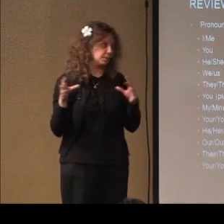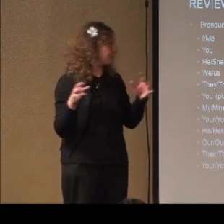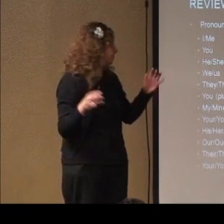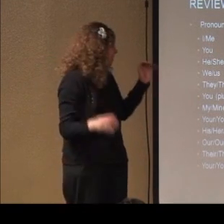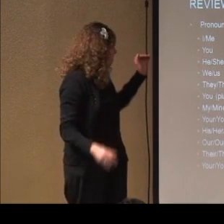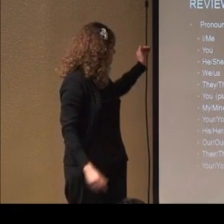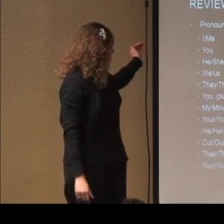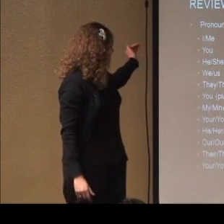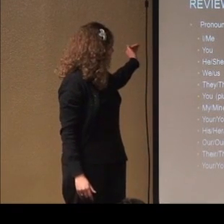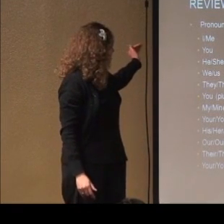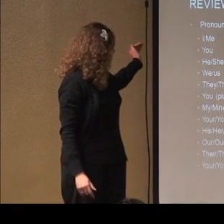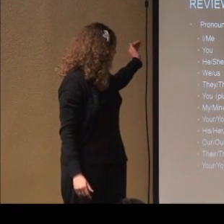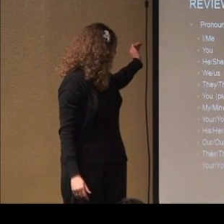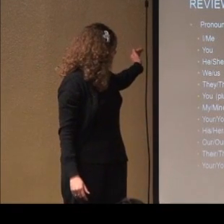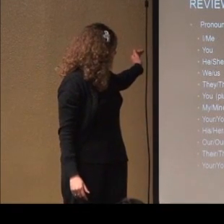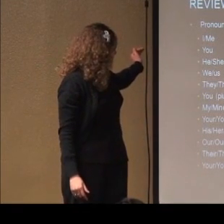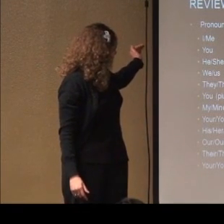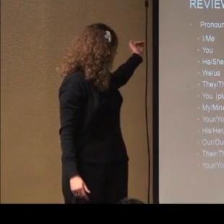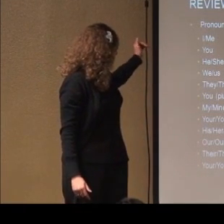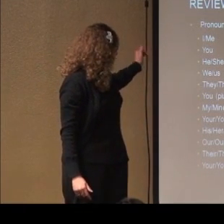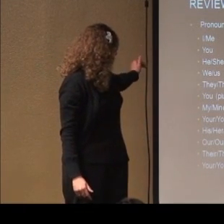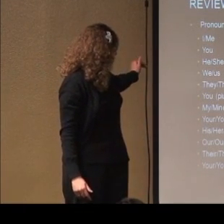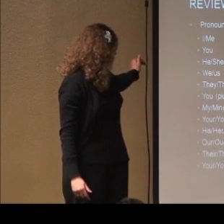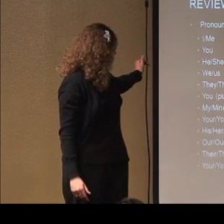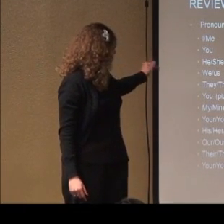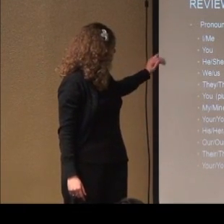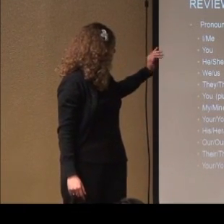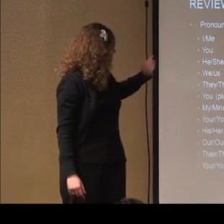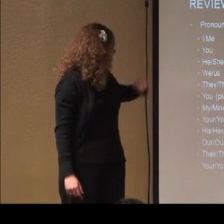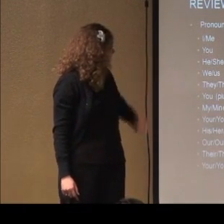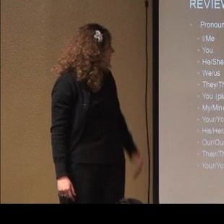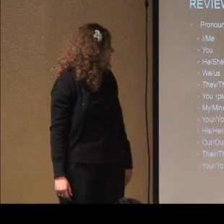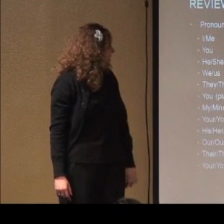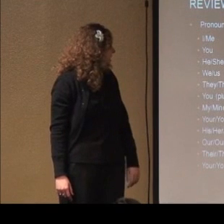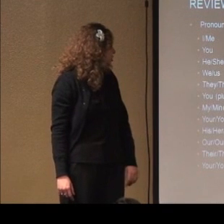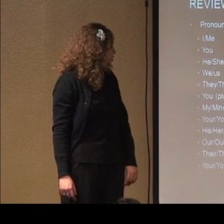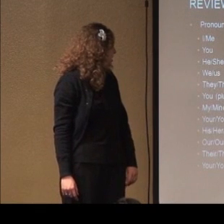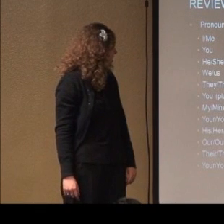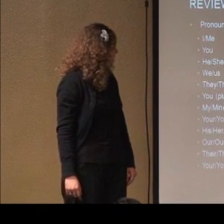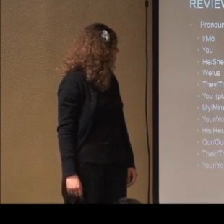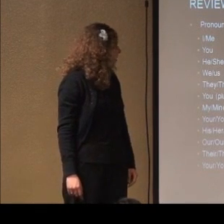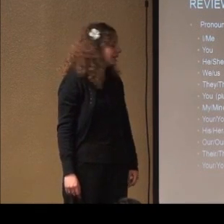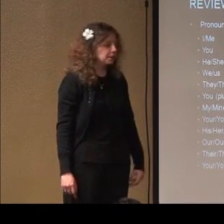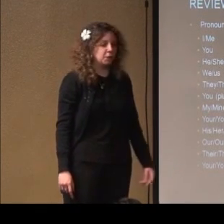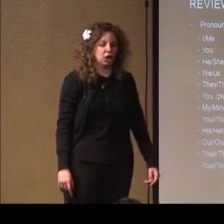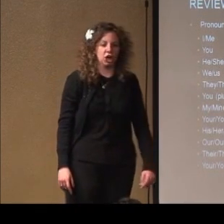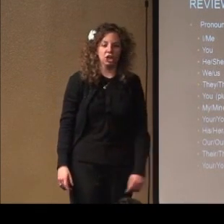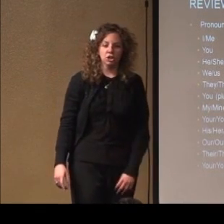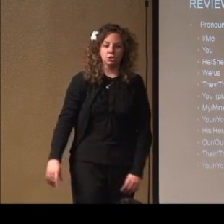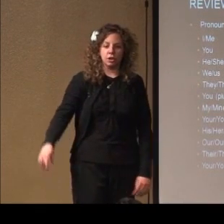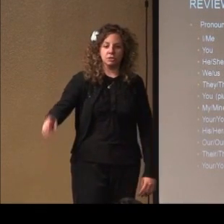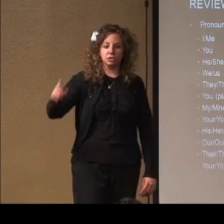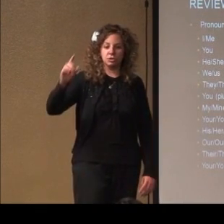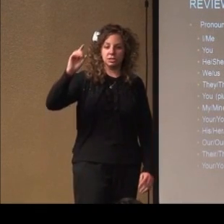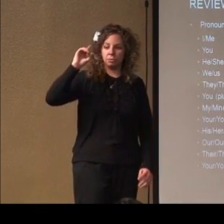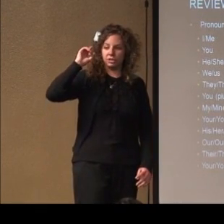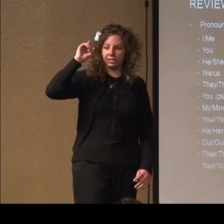signs. Okay? So we have I, me, and then you, and then we have he, she, it, or him, her. So I'm just going to point to